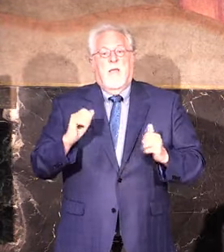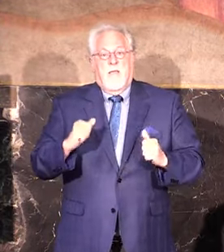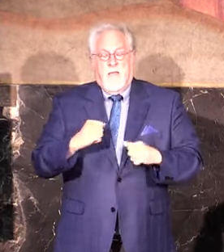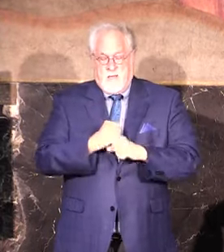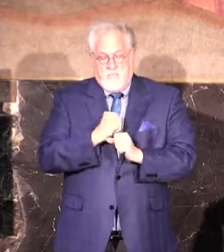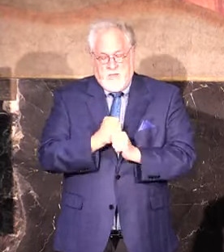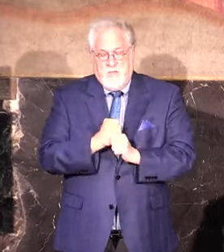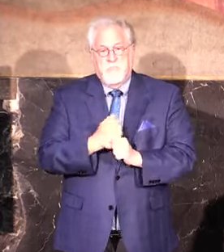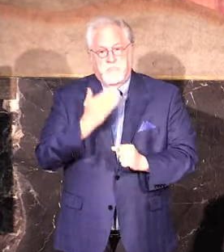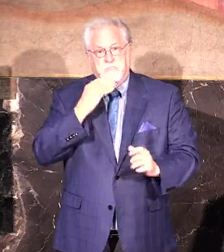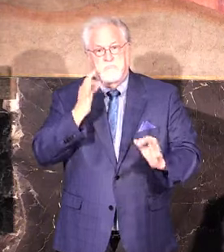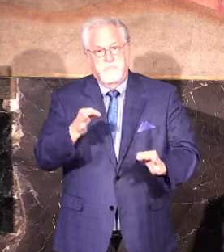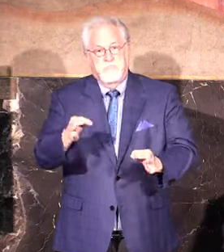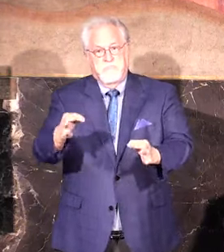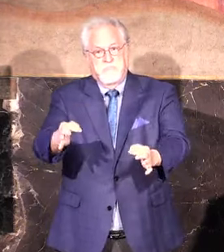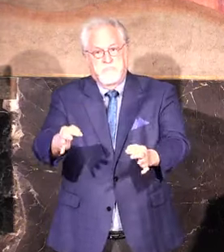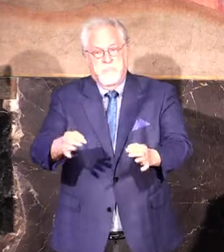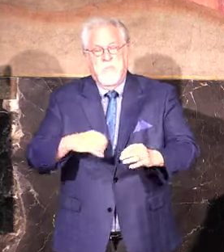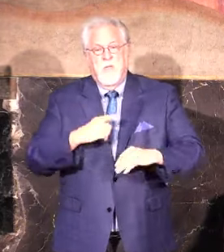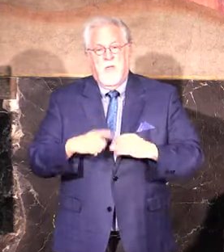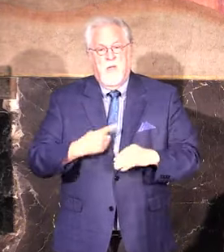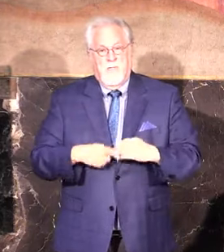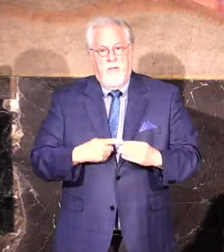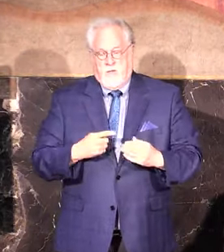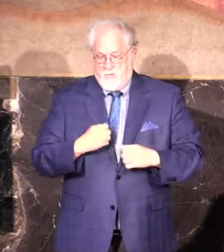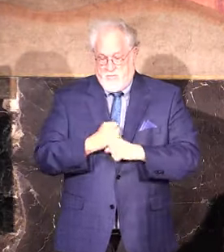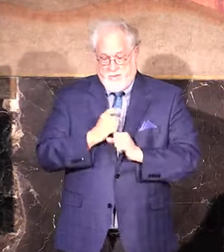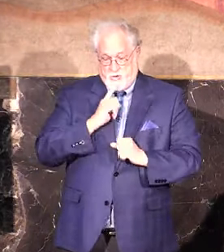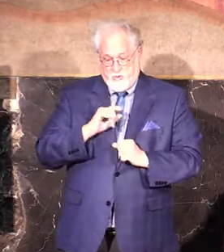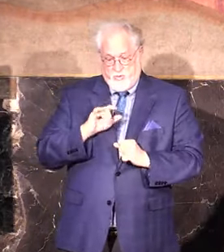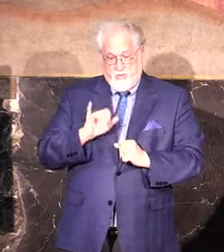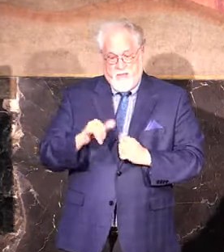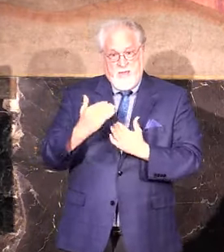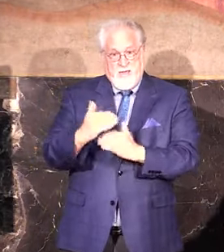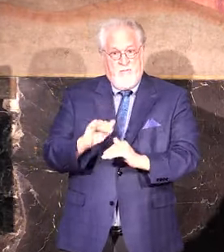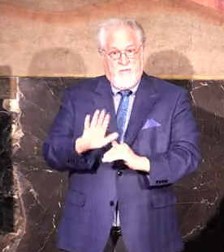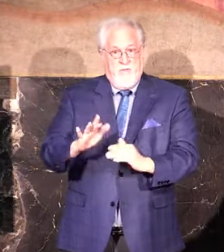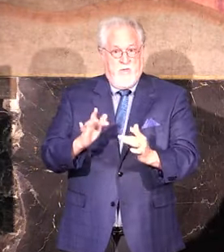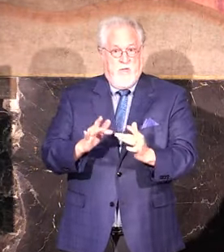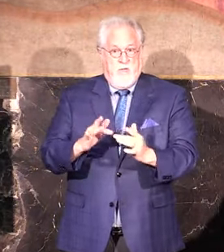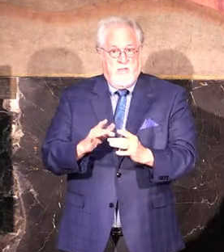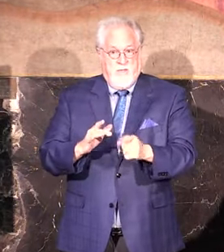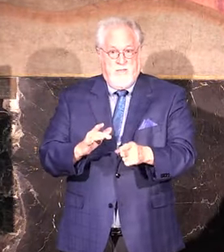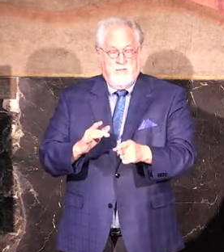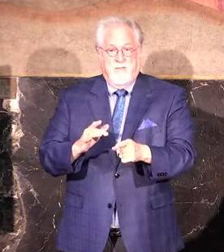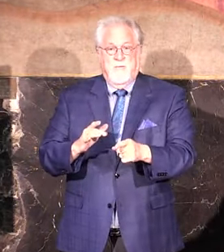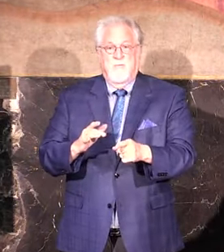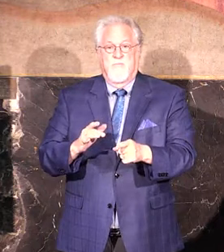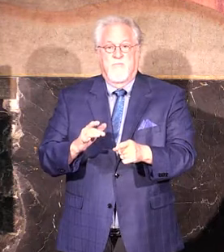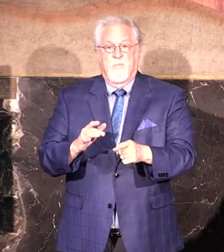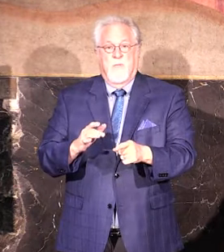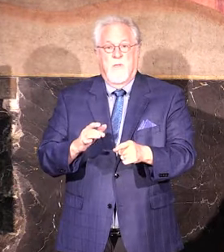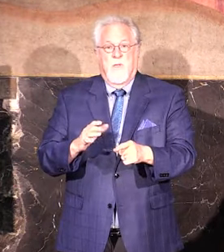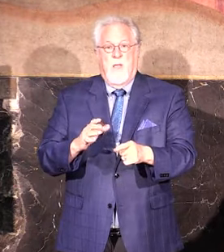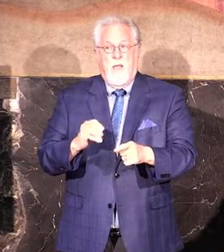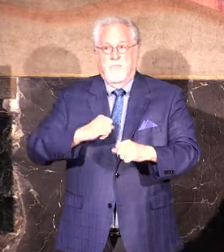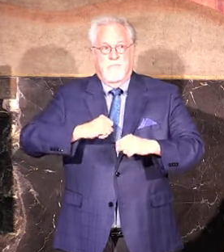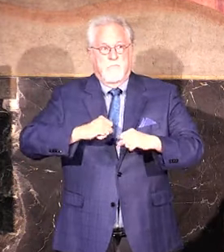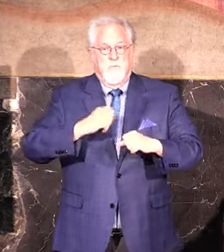prudent decisions about making sure that they're limiting their contact, that they're on guard